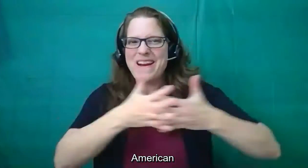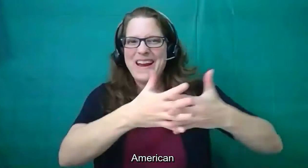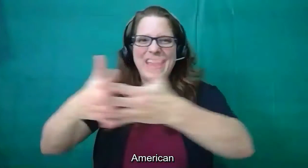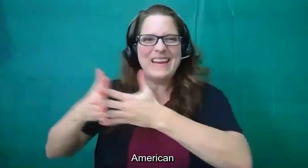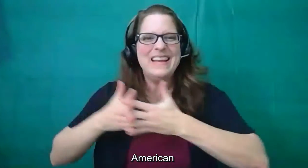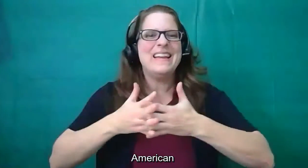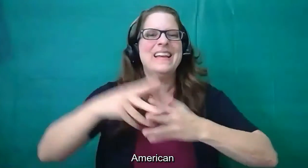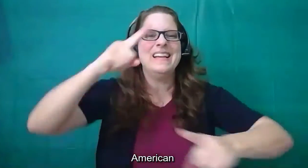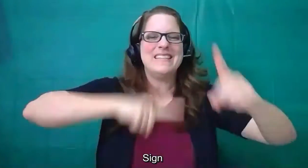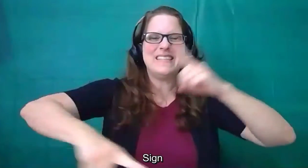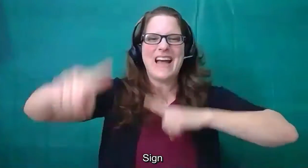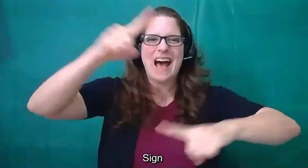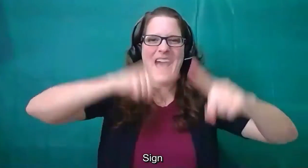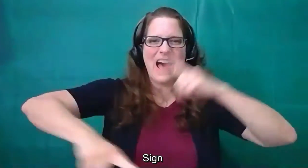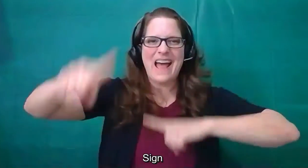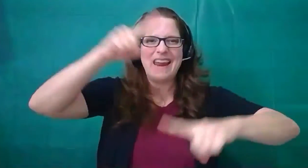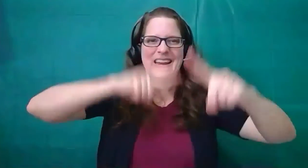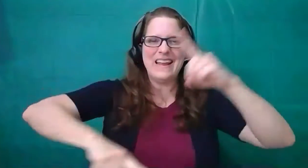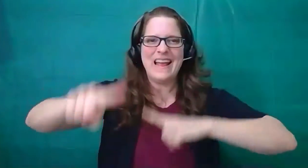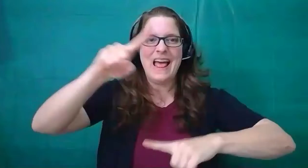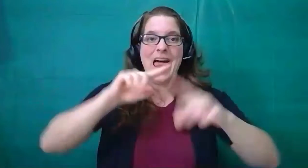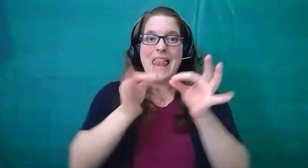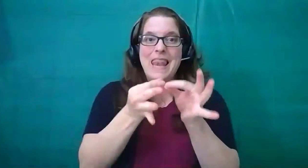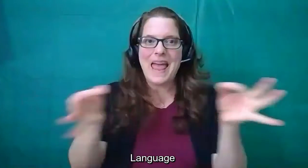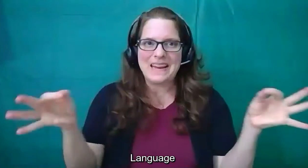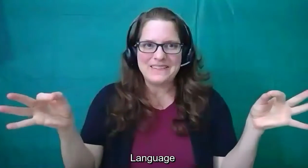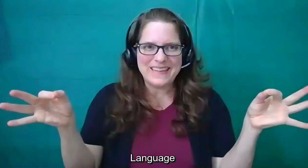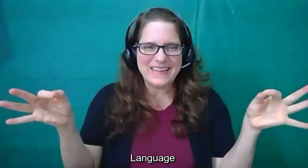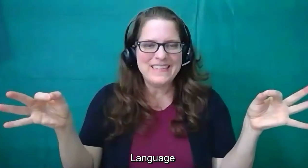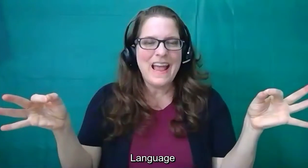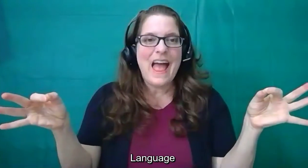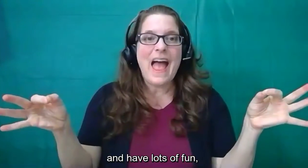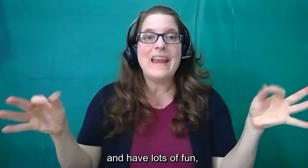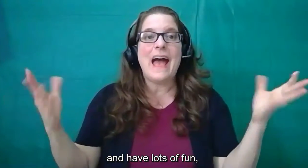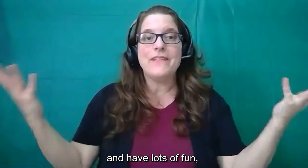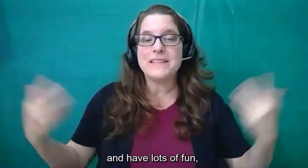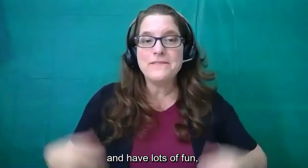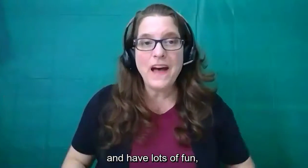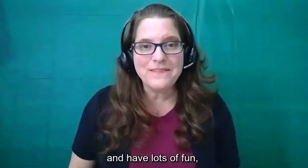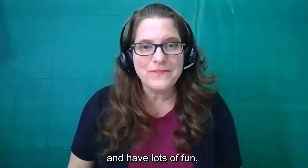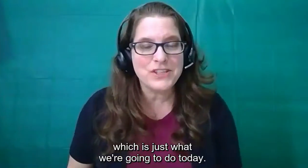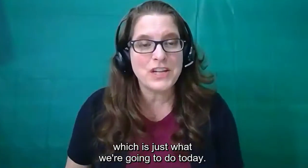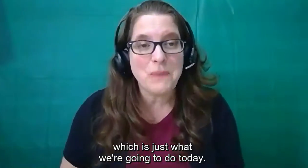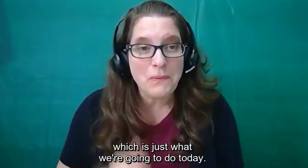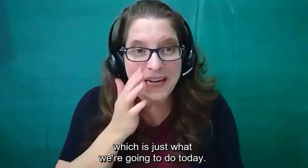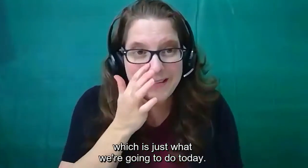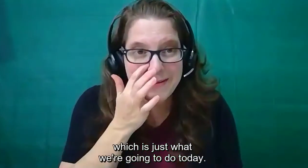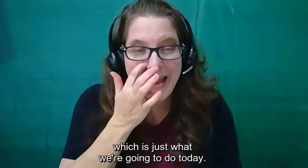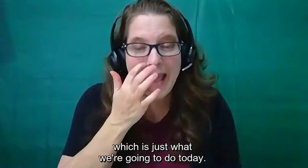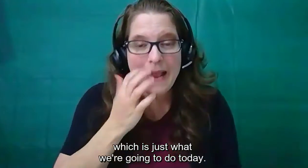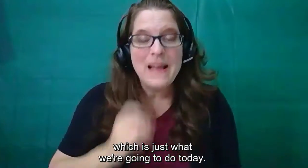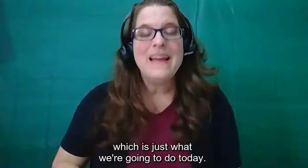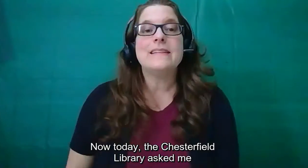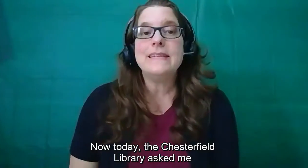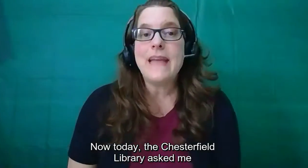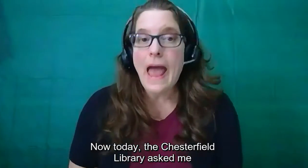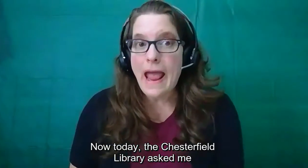American Sign Language and have lots of fun, which is just what we're going to do today. Now,